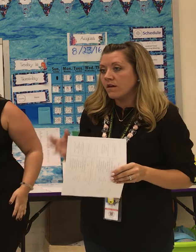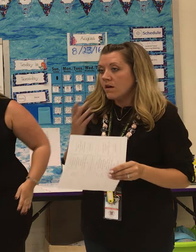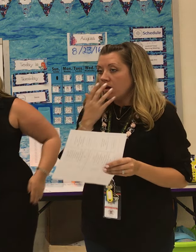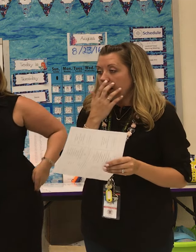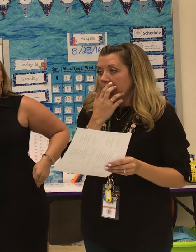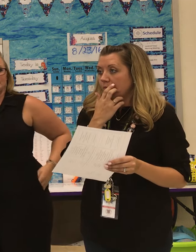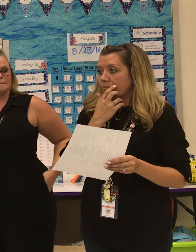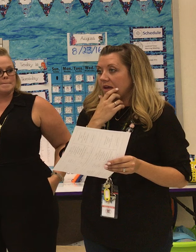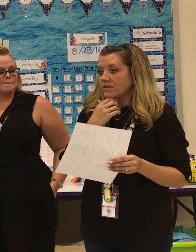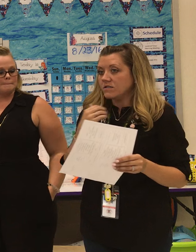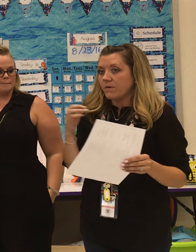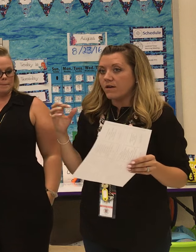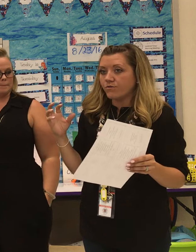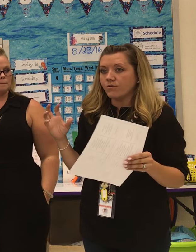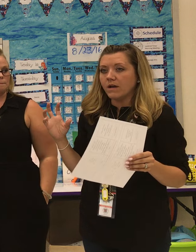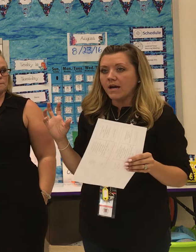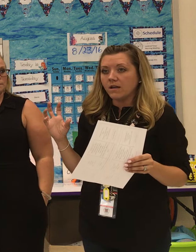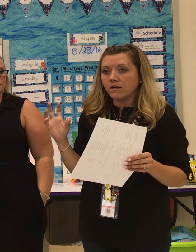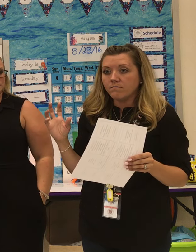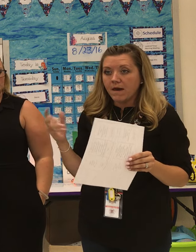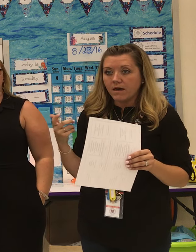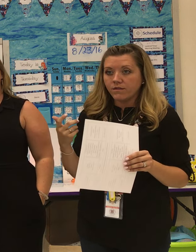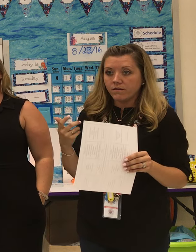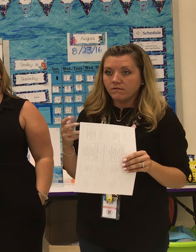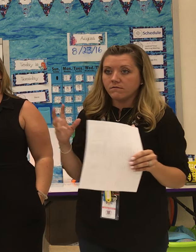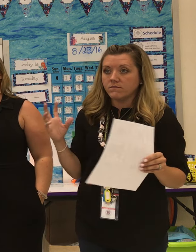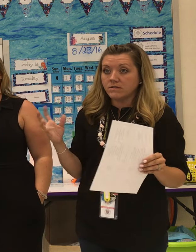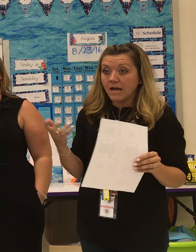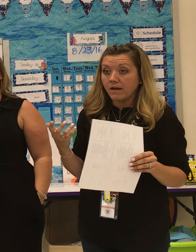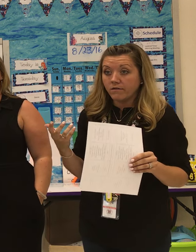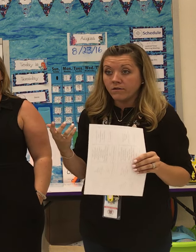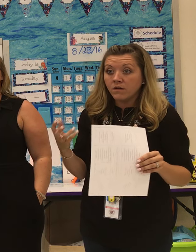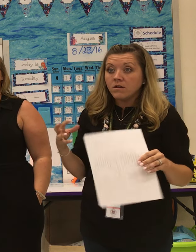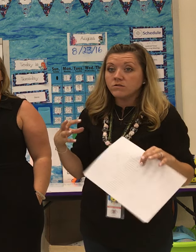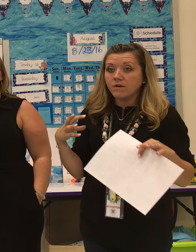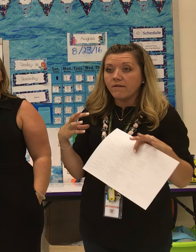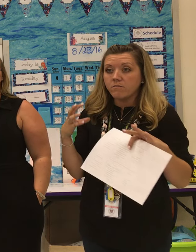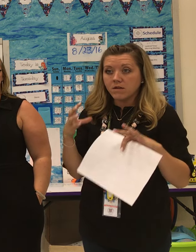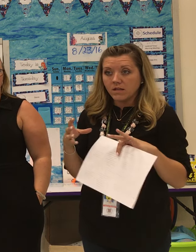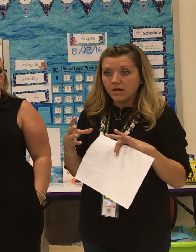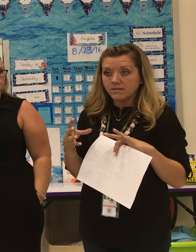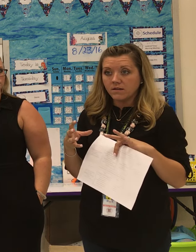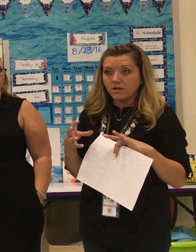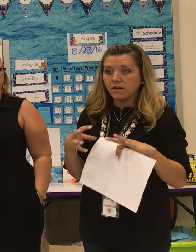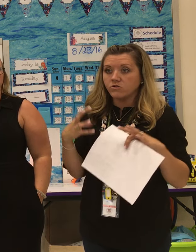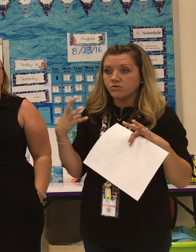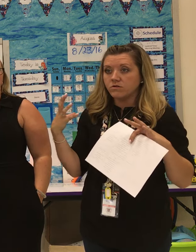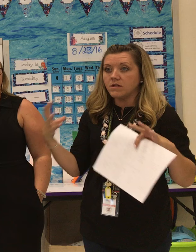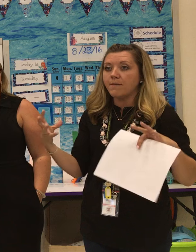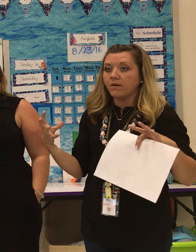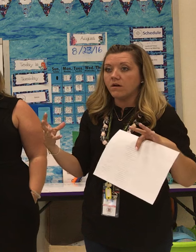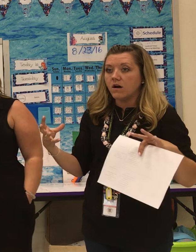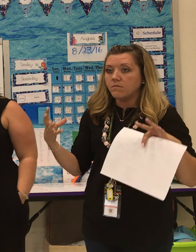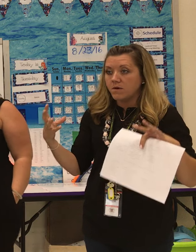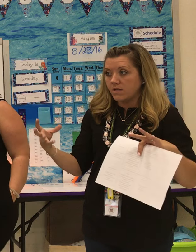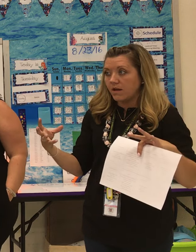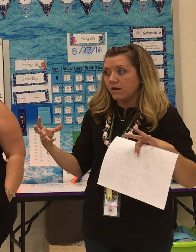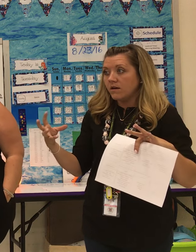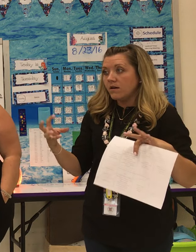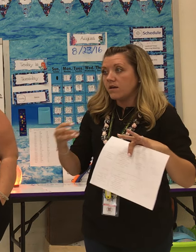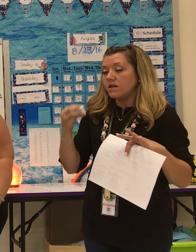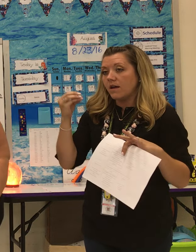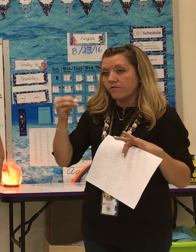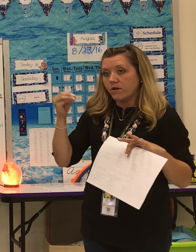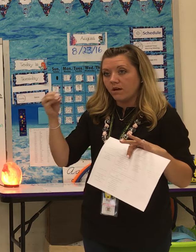math, I teach math through guided math style. So we have a mini lesson. I introduce the topic on